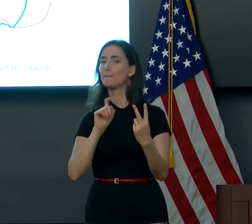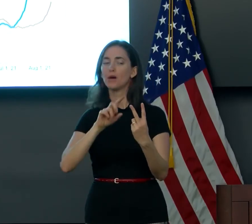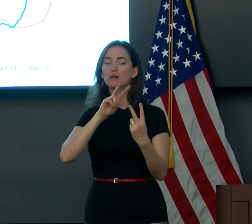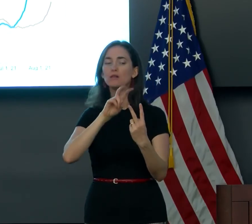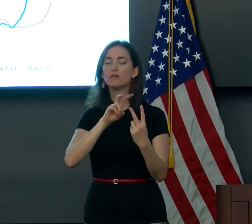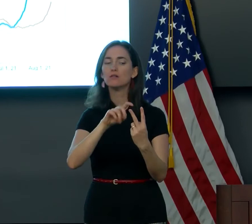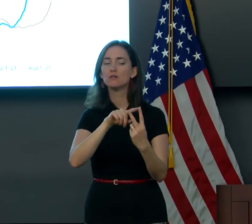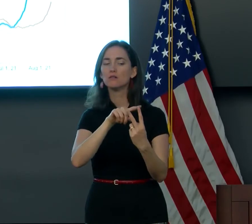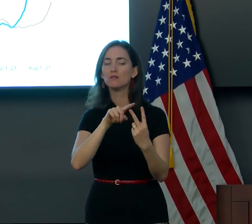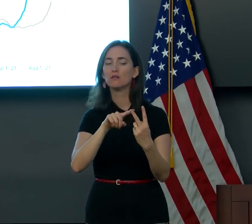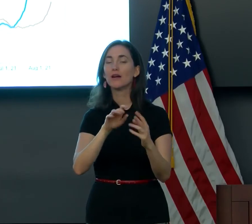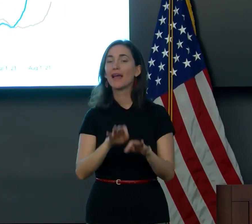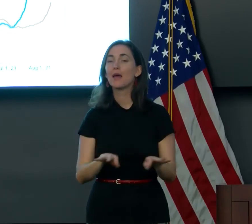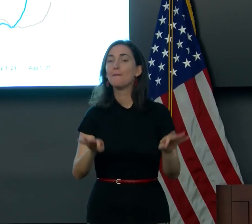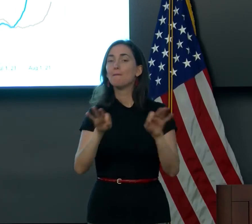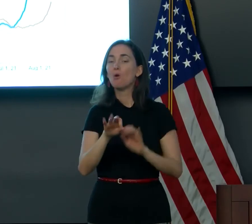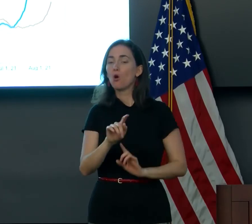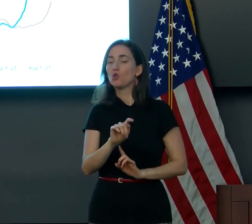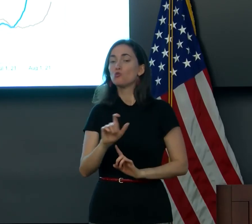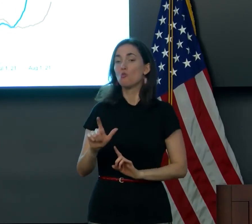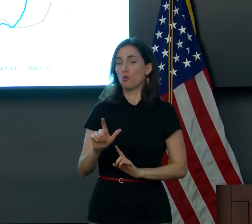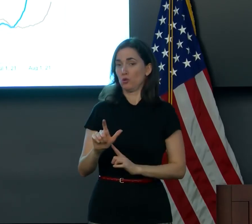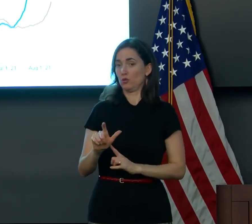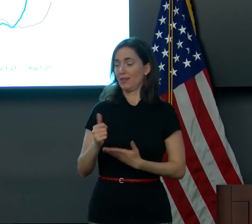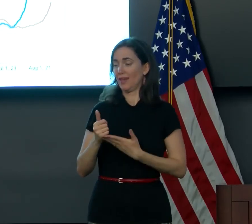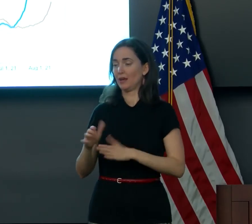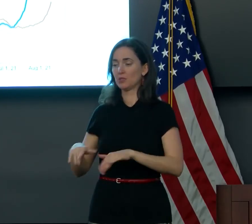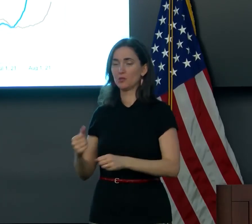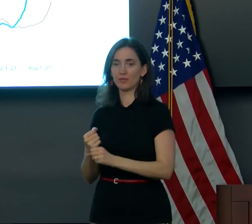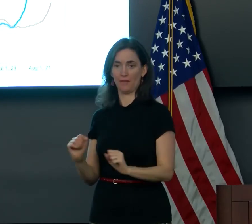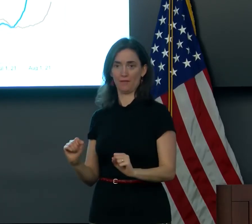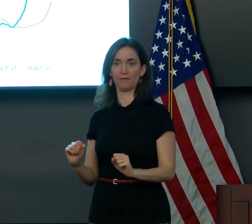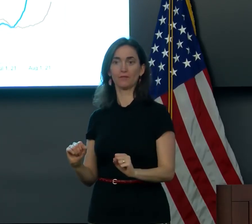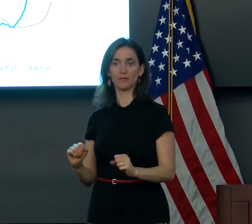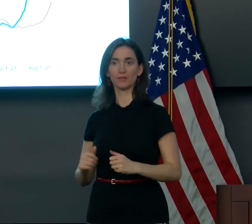as essential tools in our toolkit to keep our children safe.